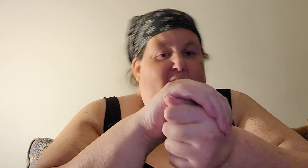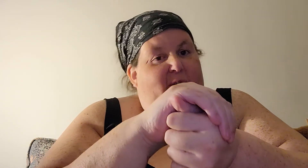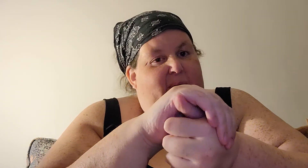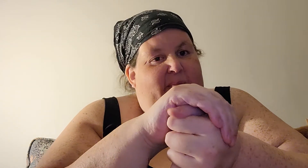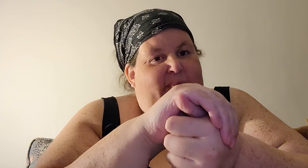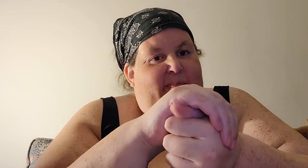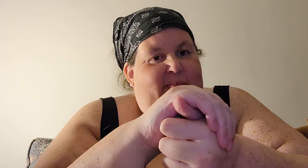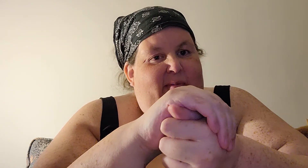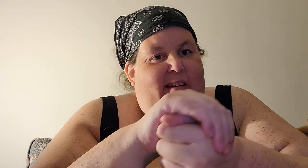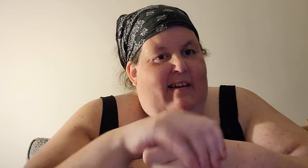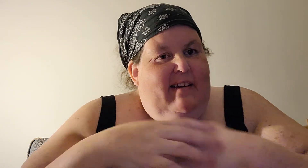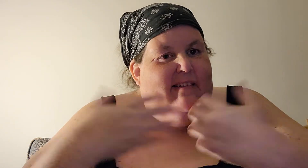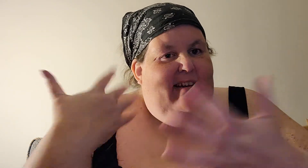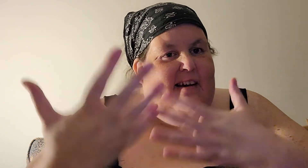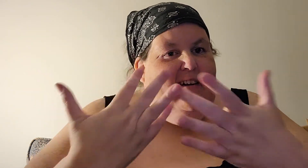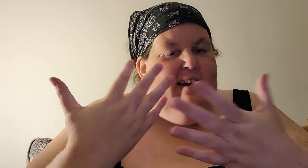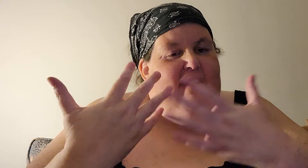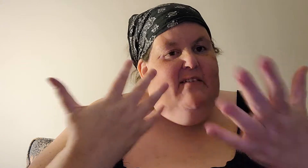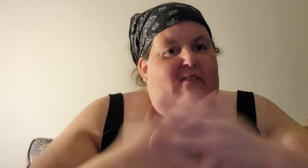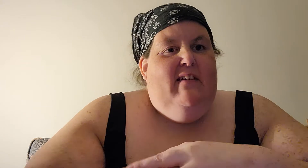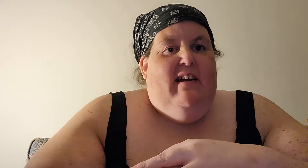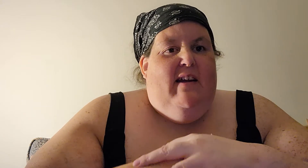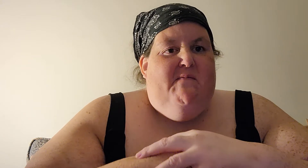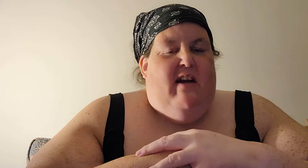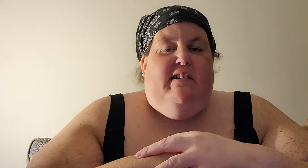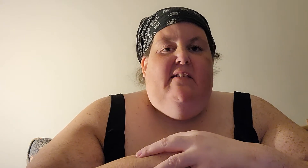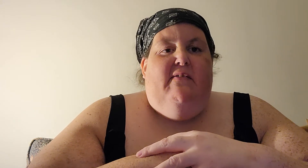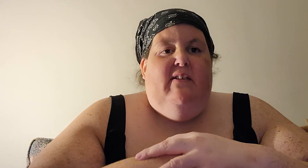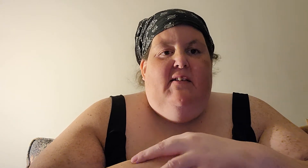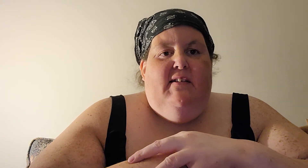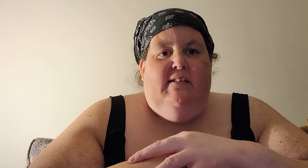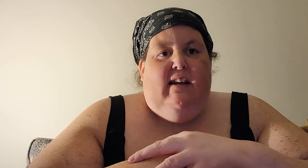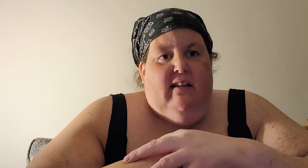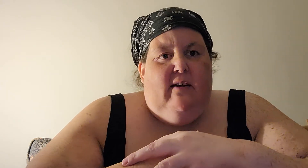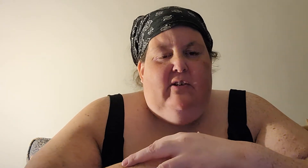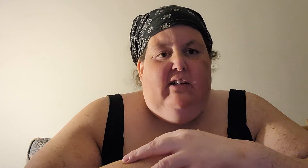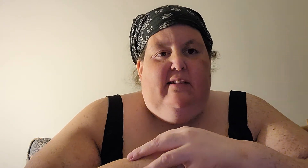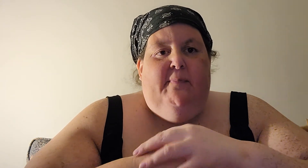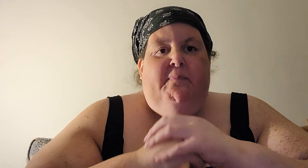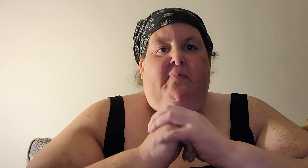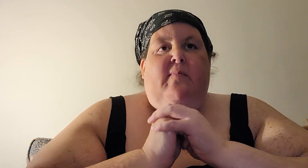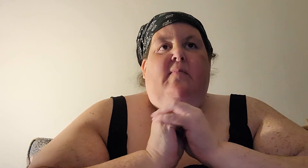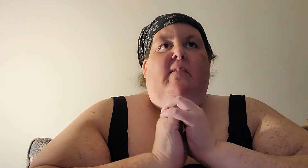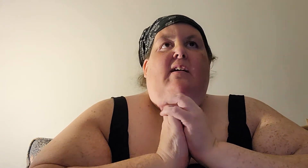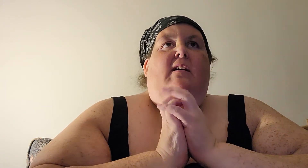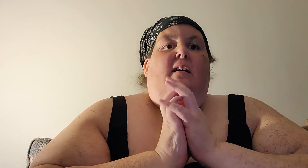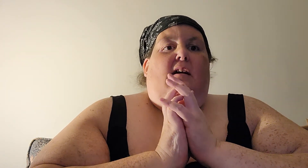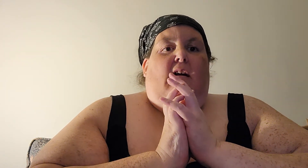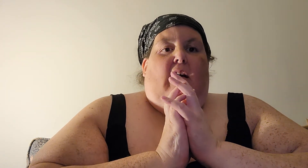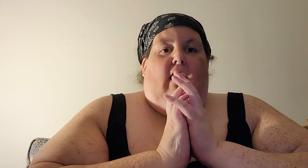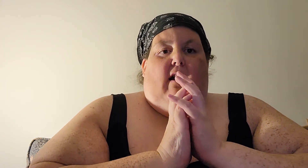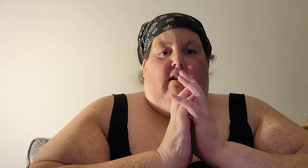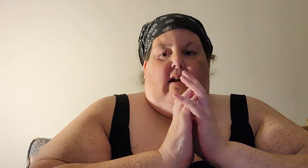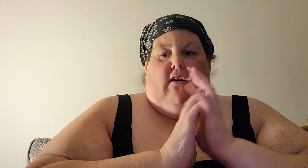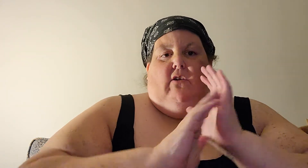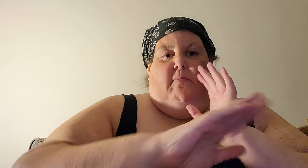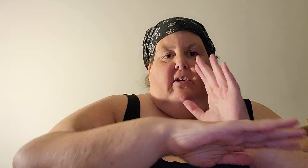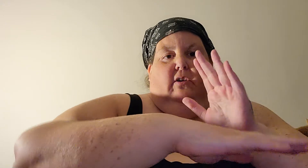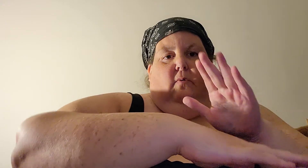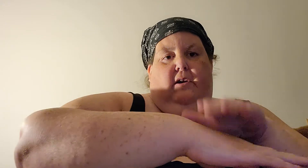know. See how kind of inventive sign language is? And now you put your one